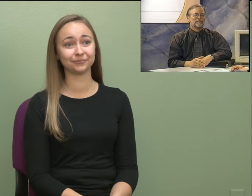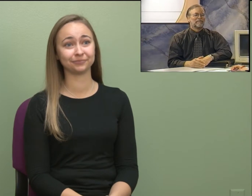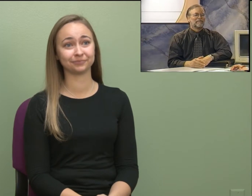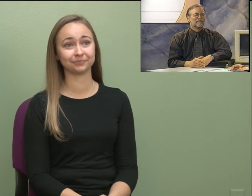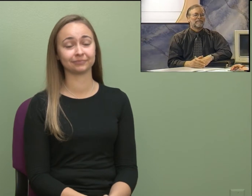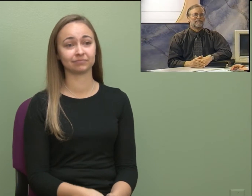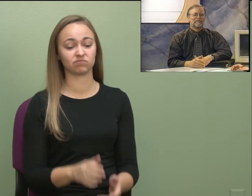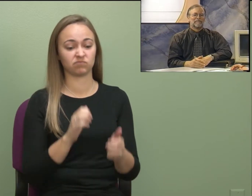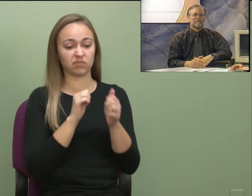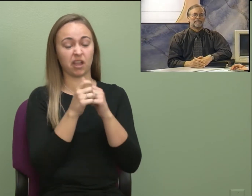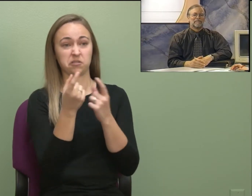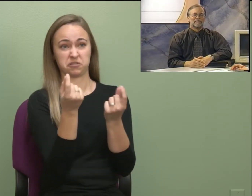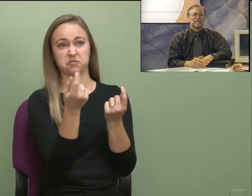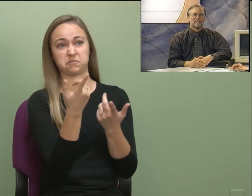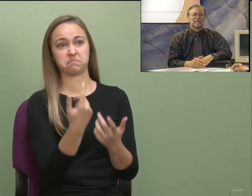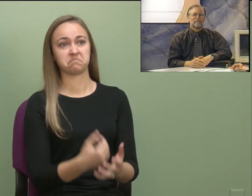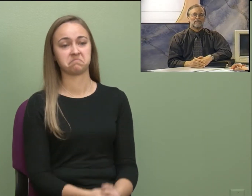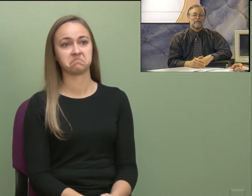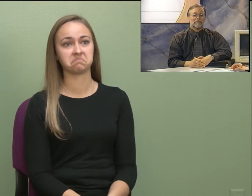How Hello. are you doing today?